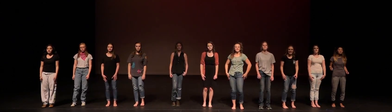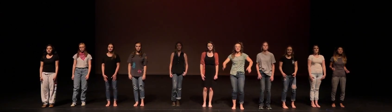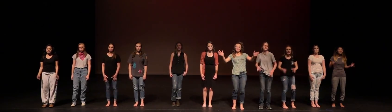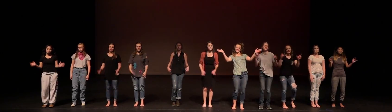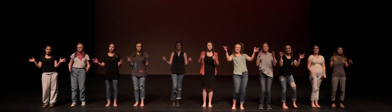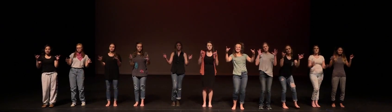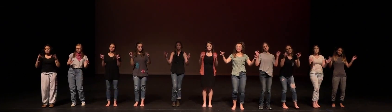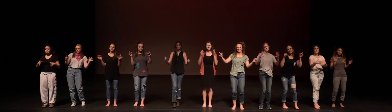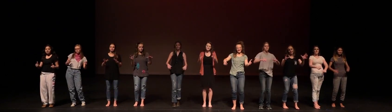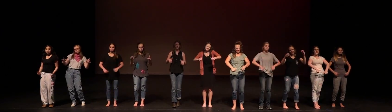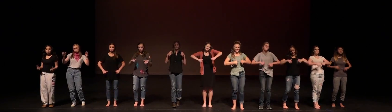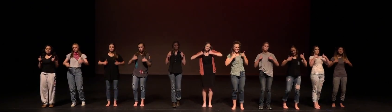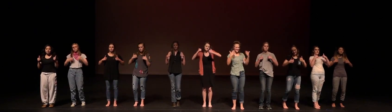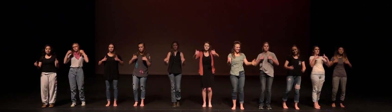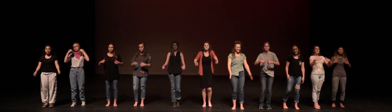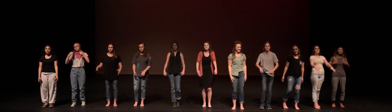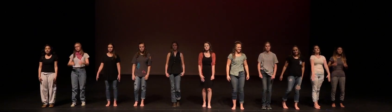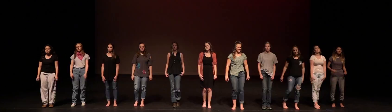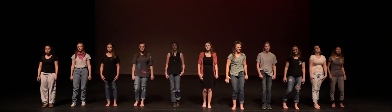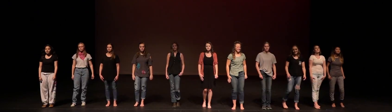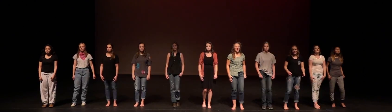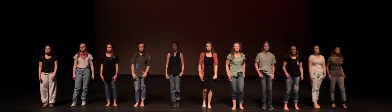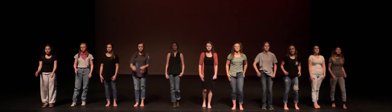drink and Spend three deep, drink shit.